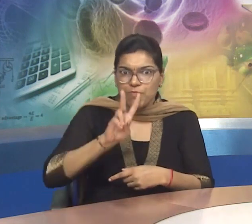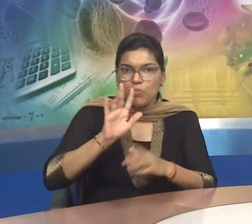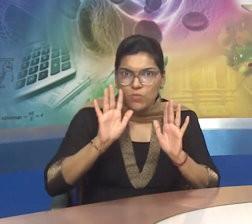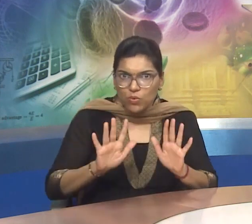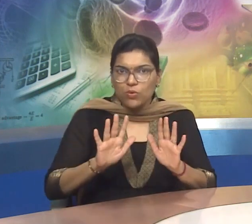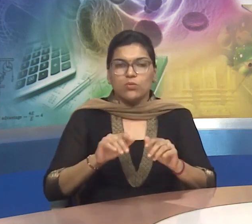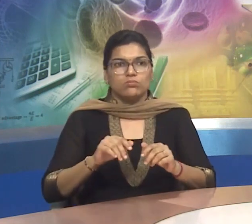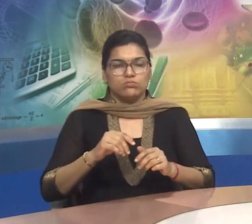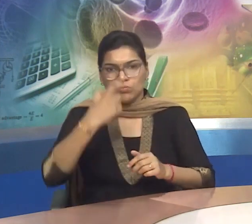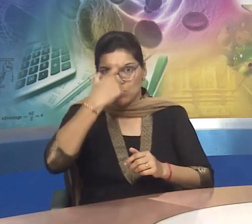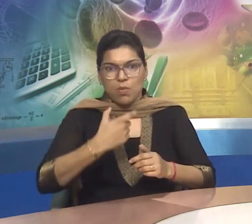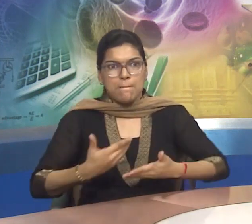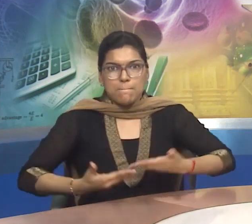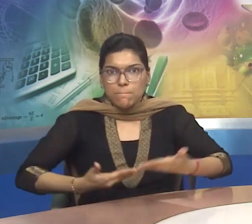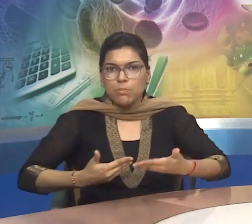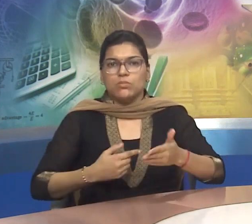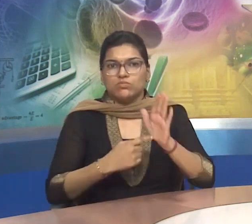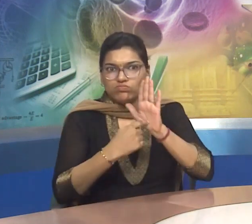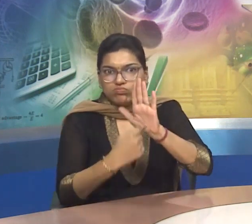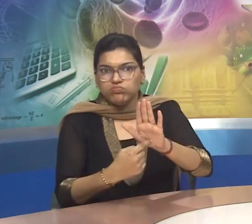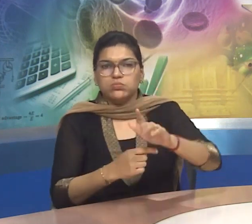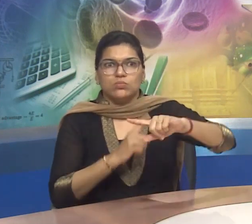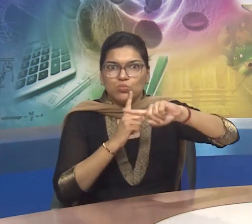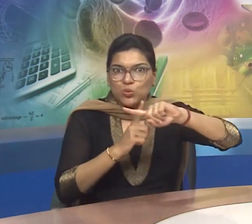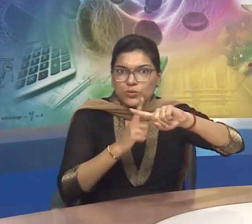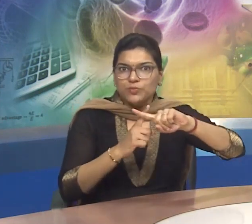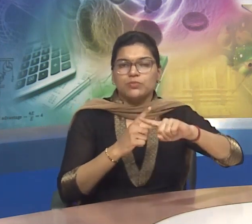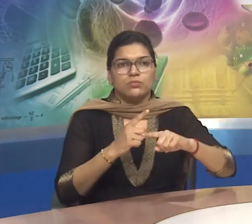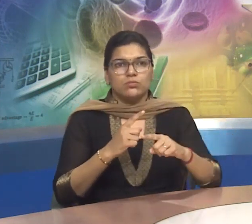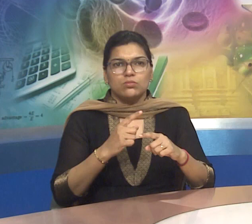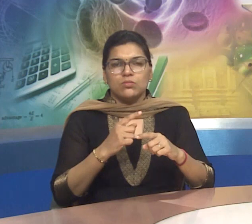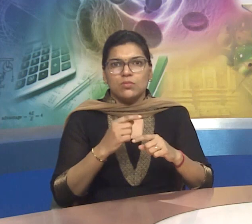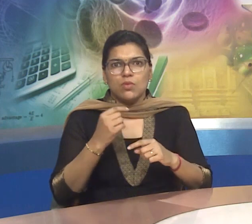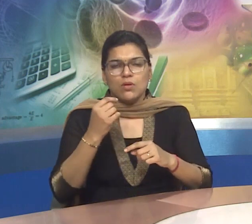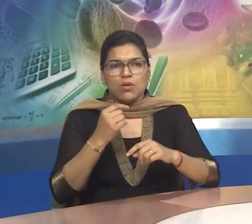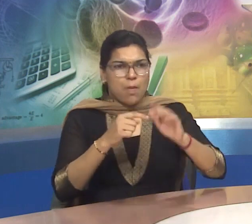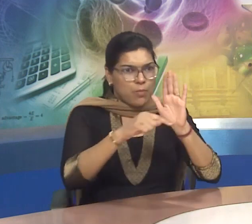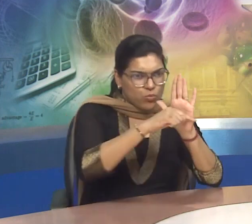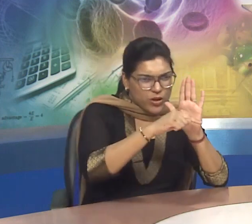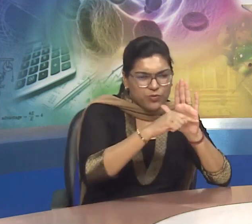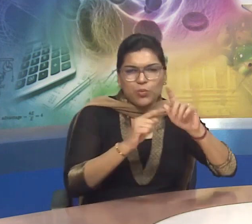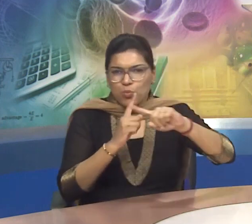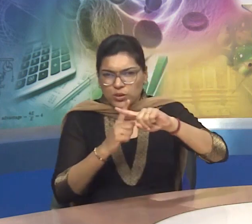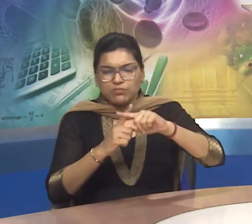fundamental rights are important because these rights ensure the